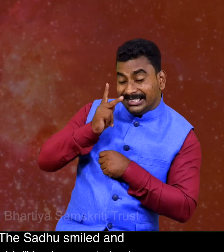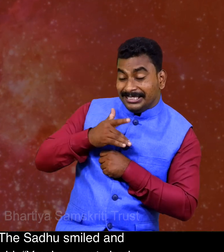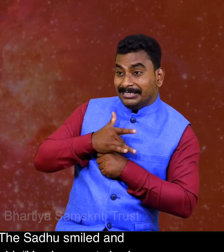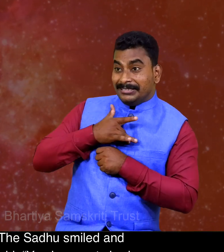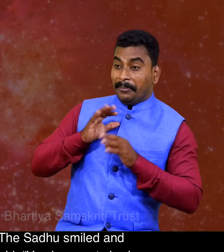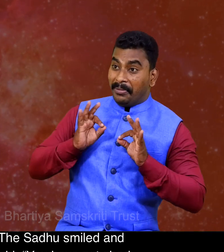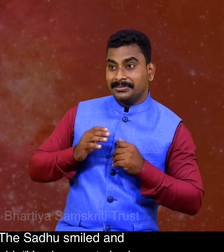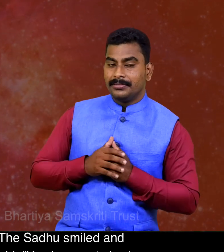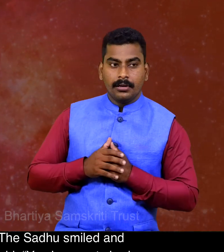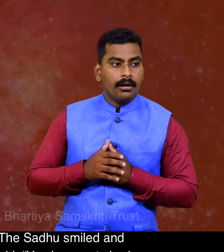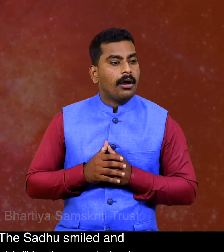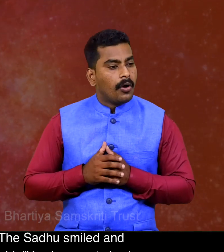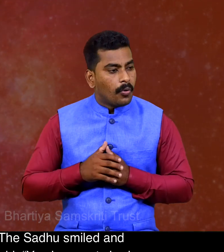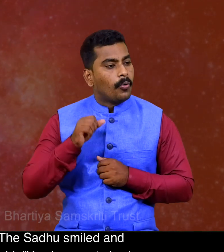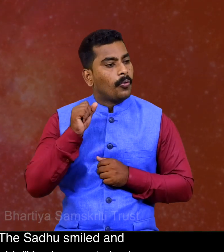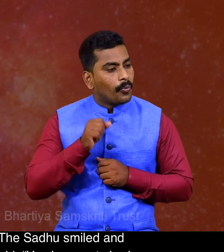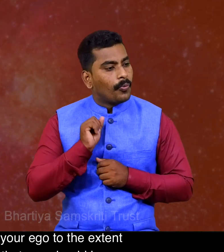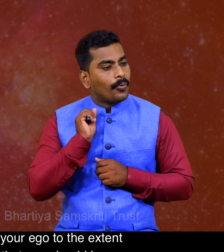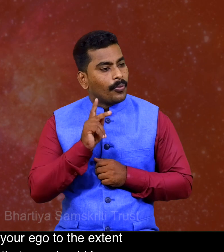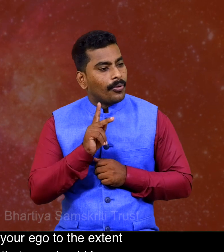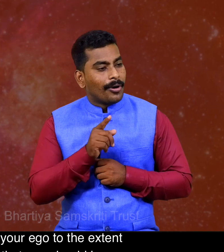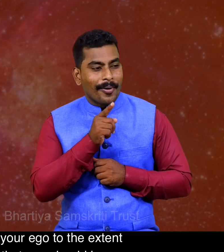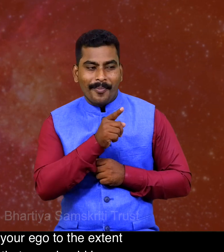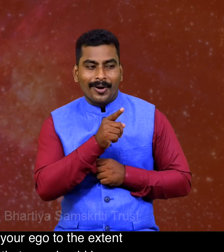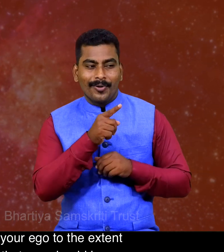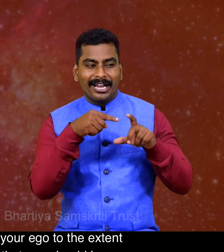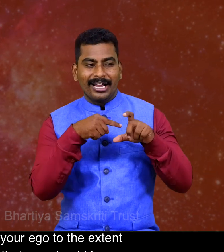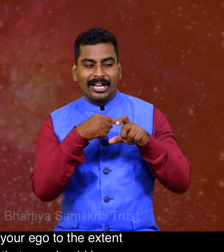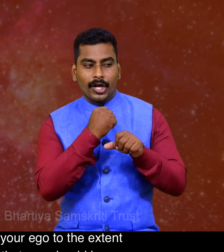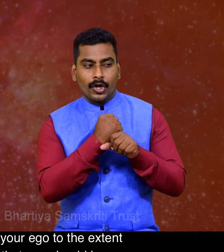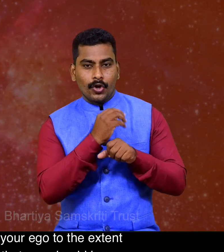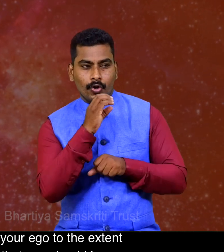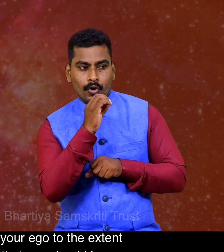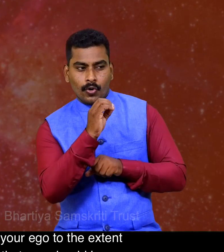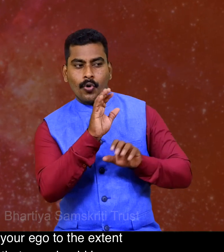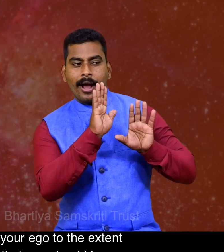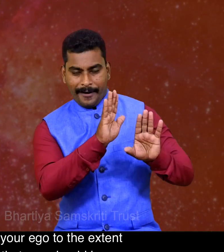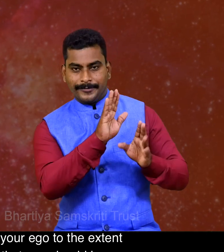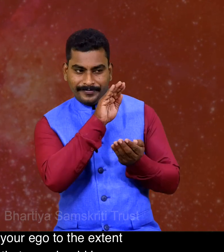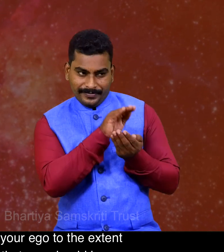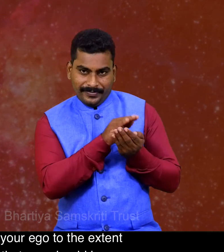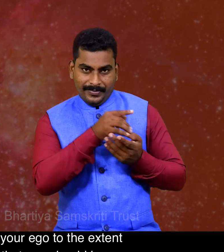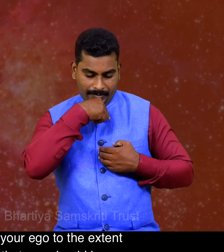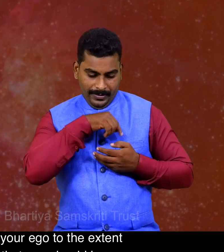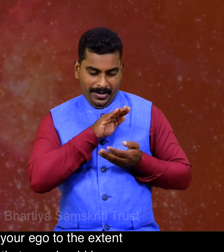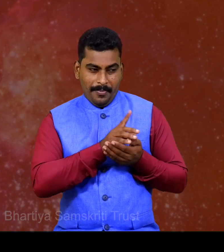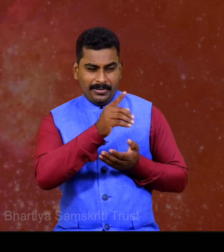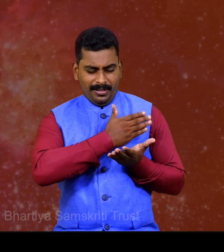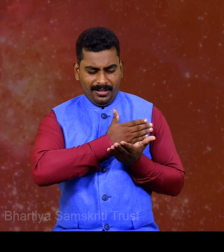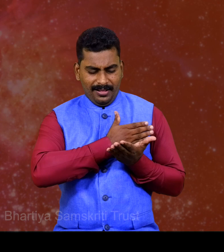said, "You have not shed your ego to the extent that you should